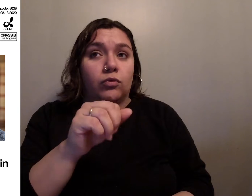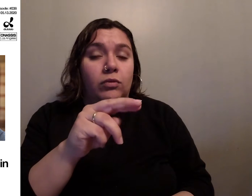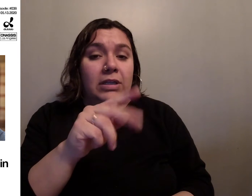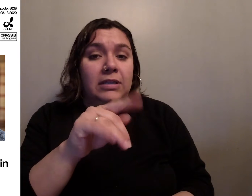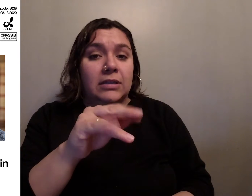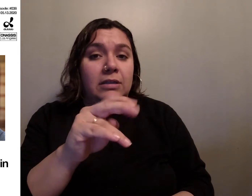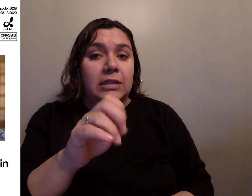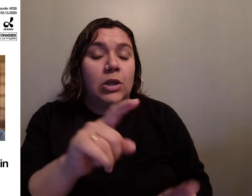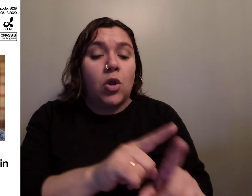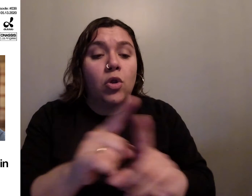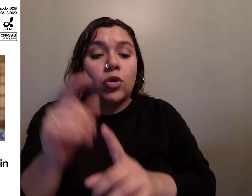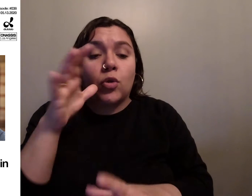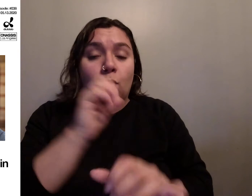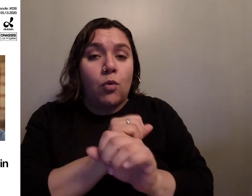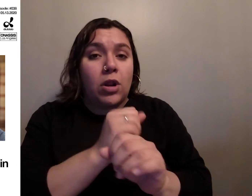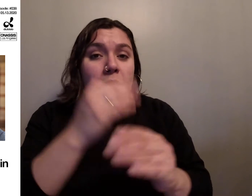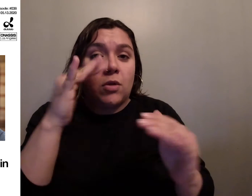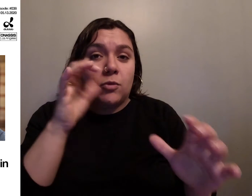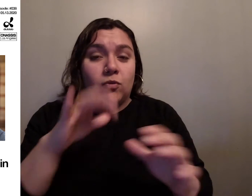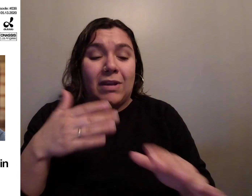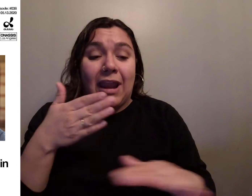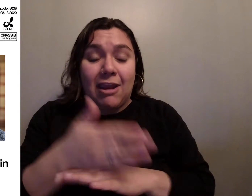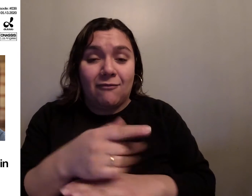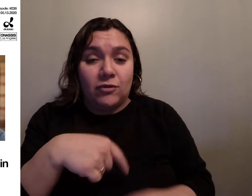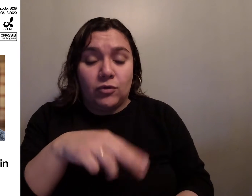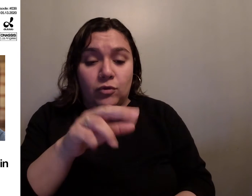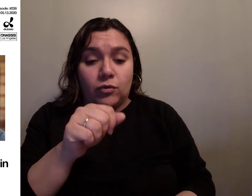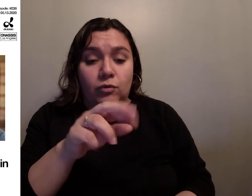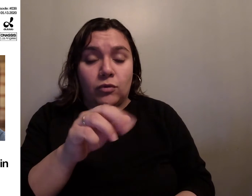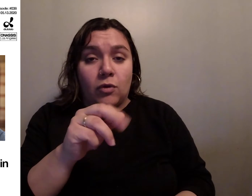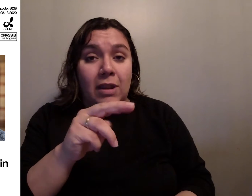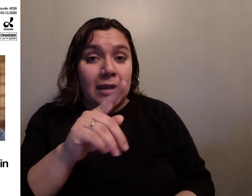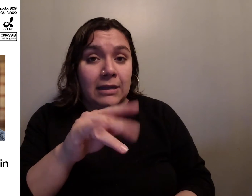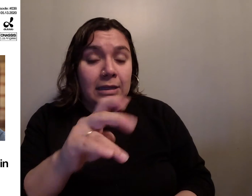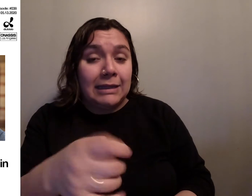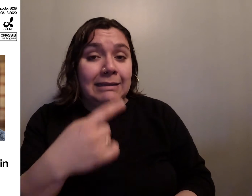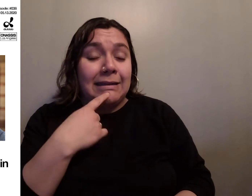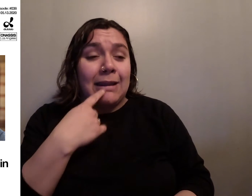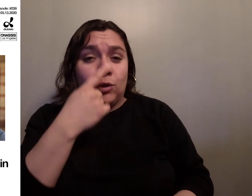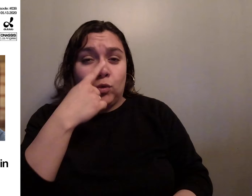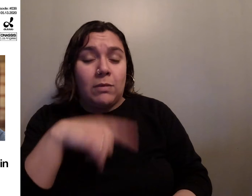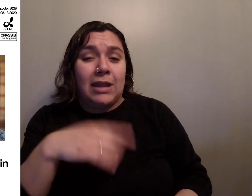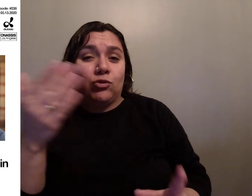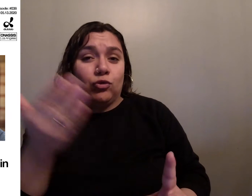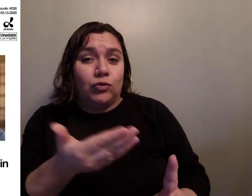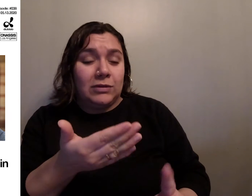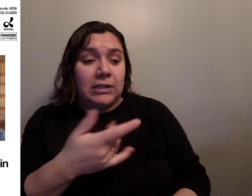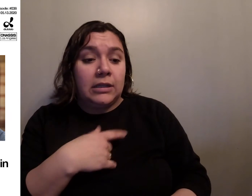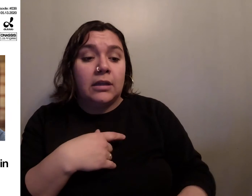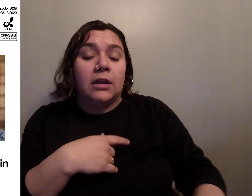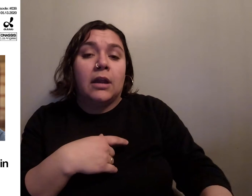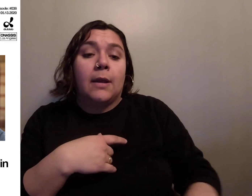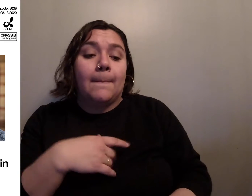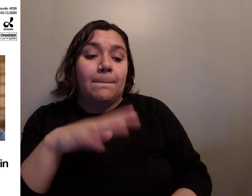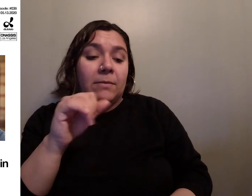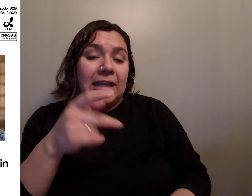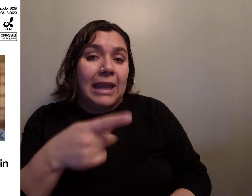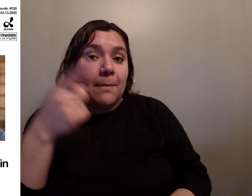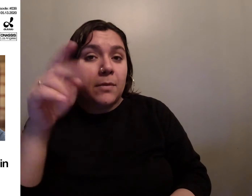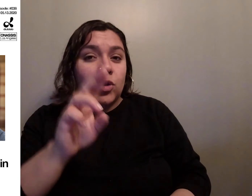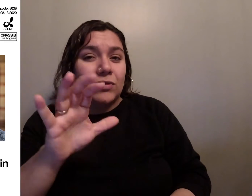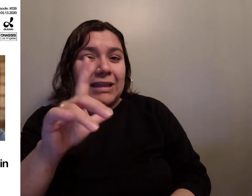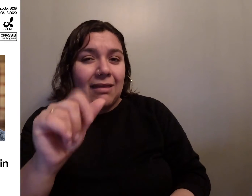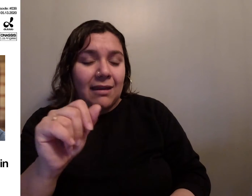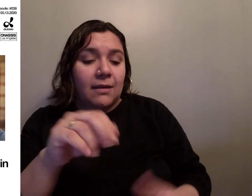doing during the quarantine, and the work you hope to be doing after the quarantine, which is a way for me to say, can you introduce